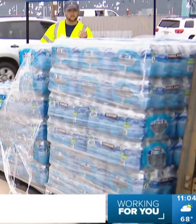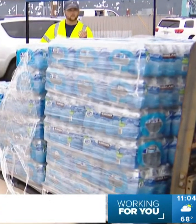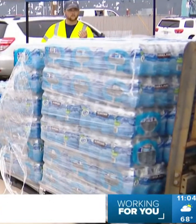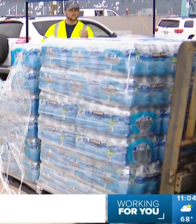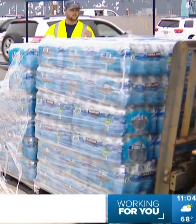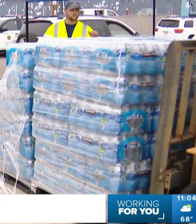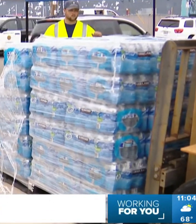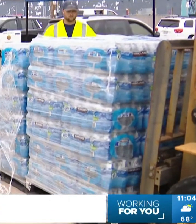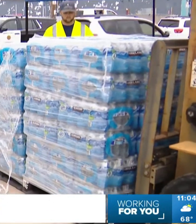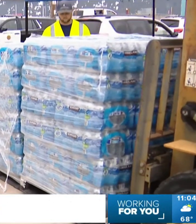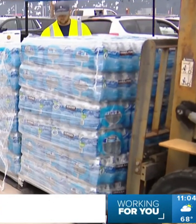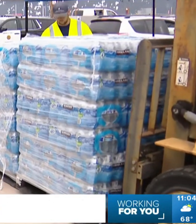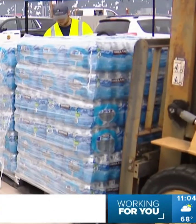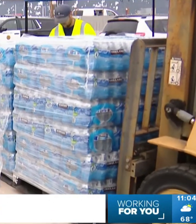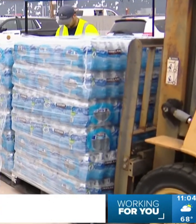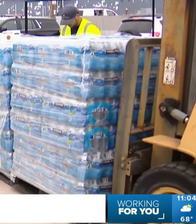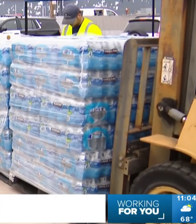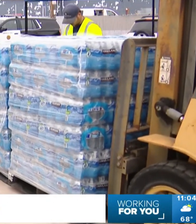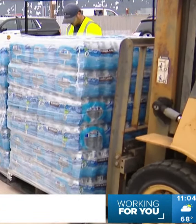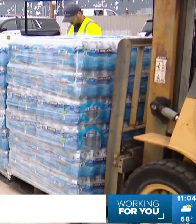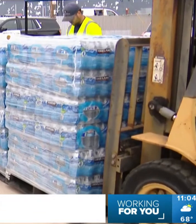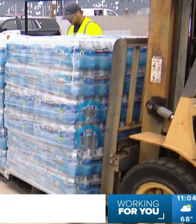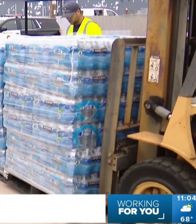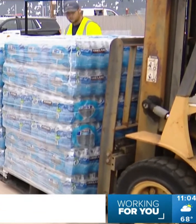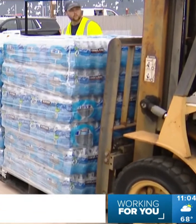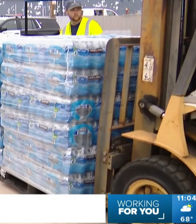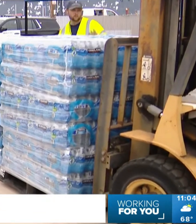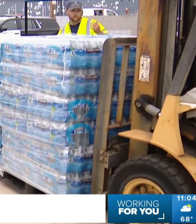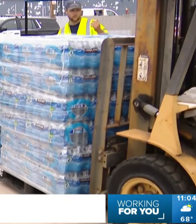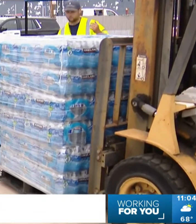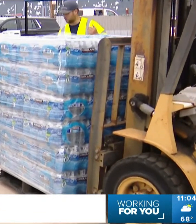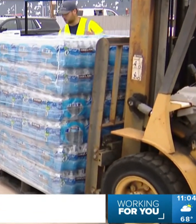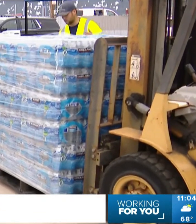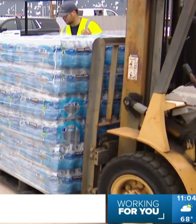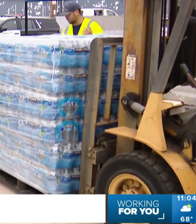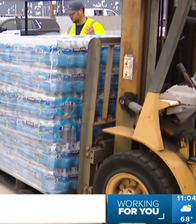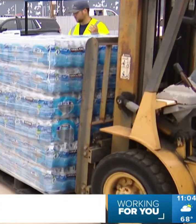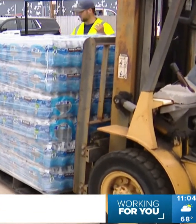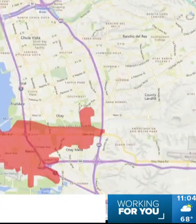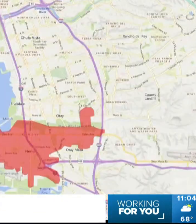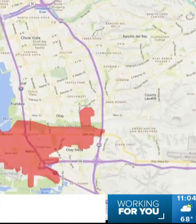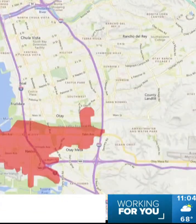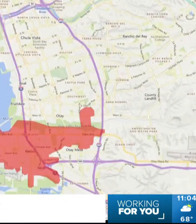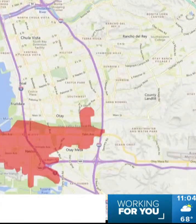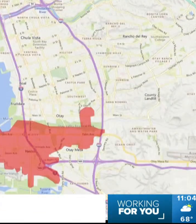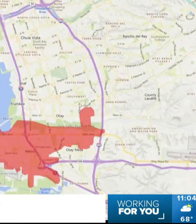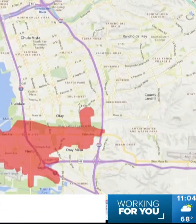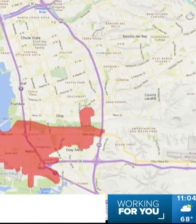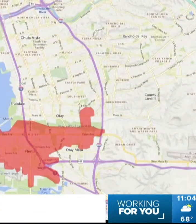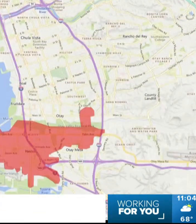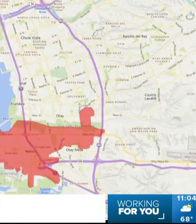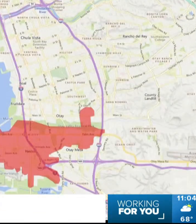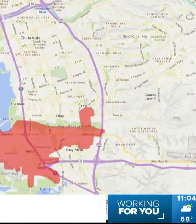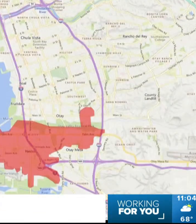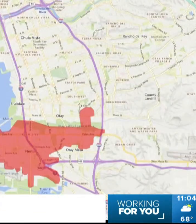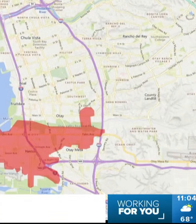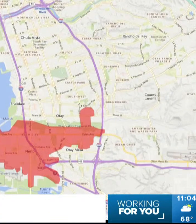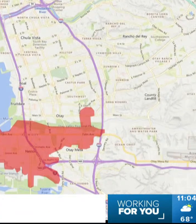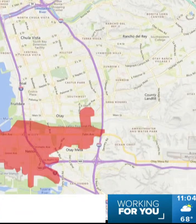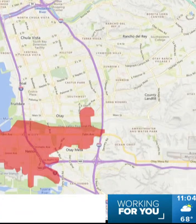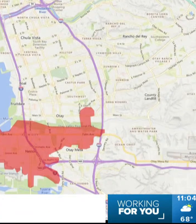of water. It has been disappearing very quickly. But just to be clear, this boil water advisory only affects California American